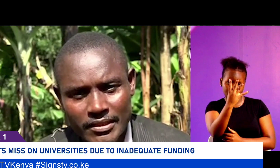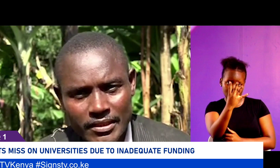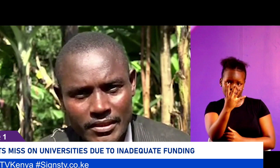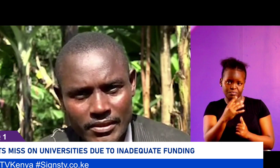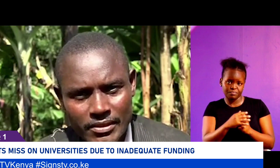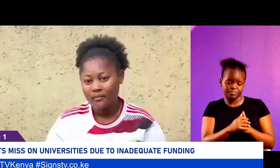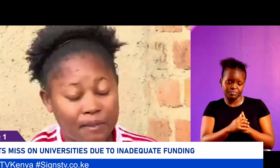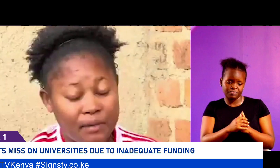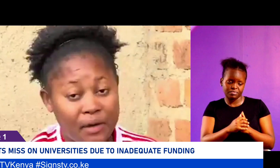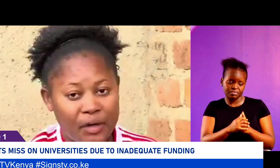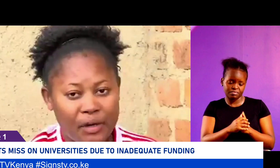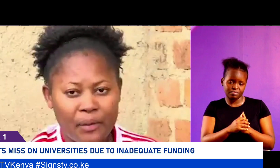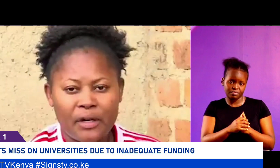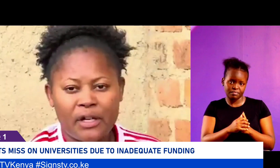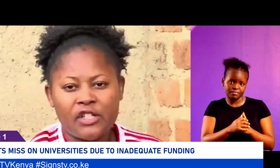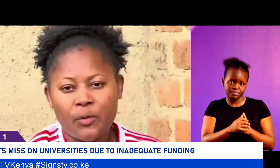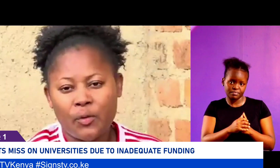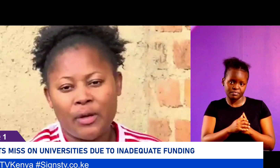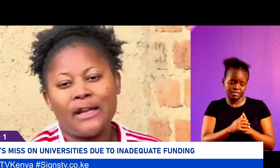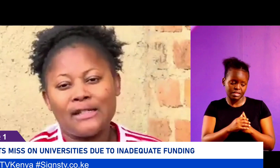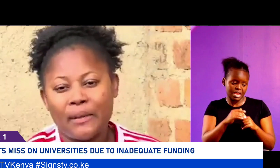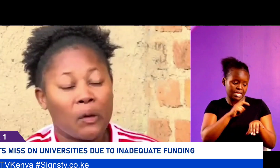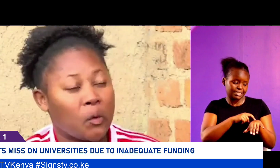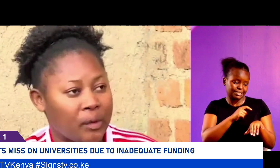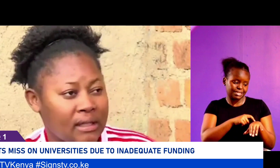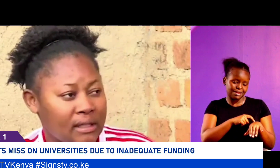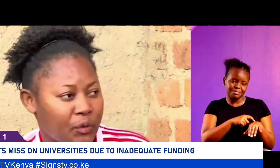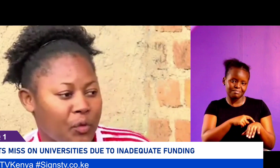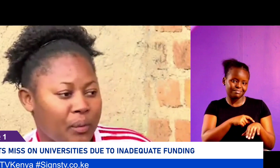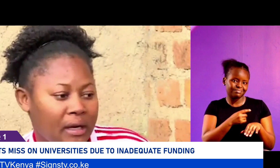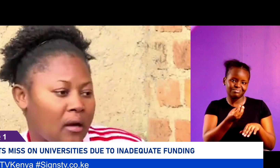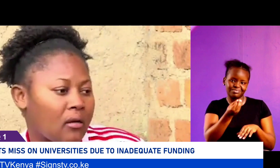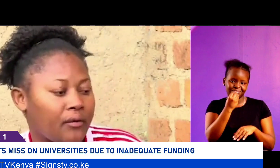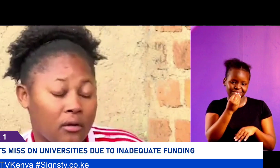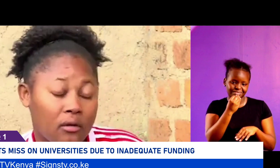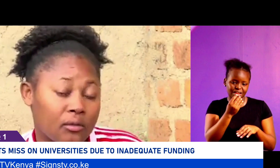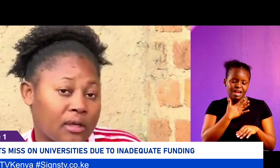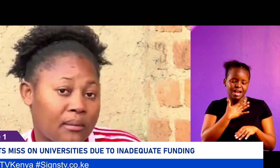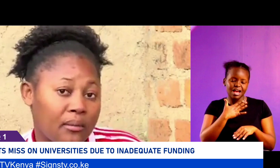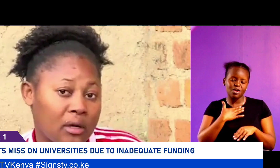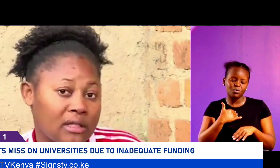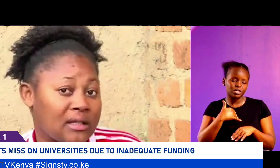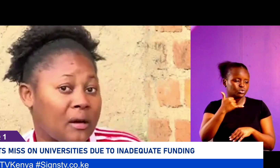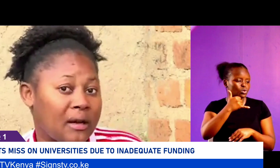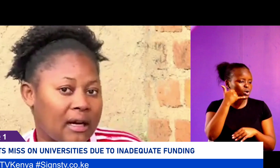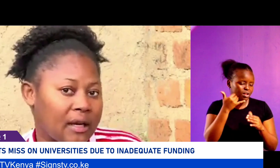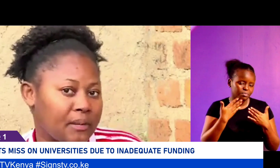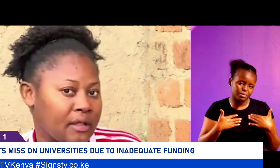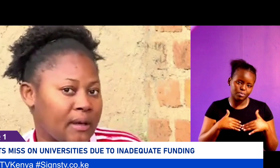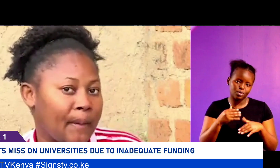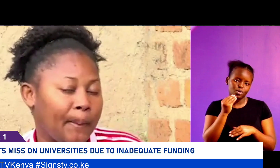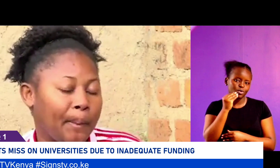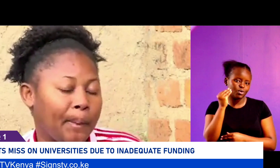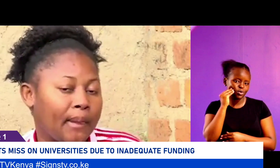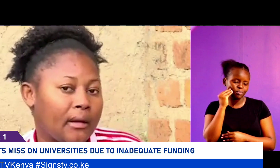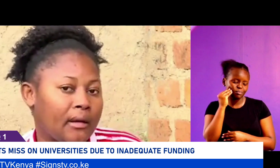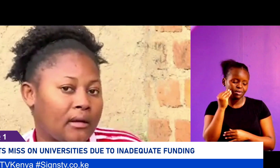darasa. Muda mwingi mambo na chakula, natamani kupiga simu nyumbani na kwa vigumu sababu wazazi hawana kabisa.